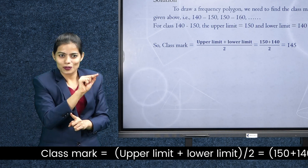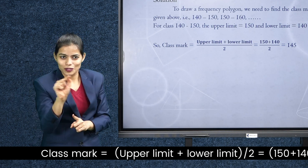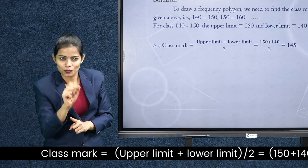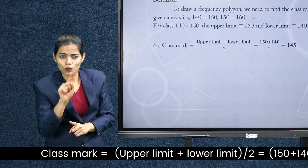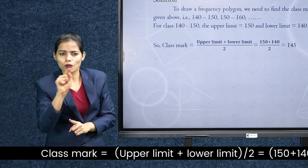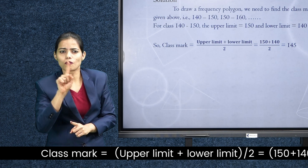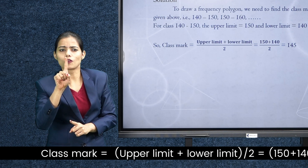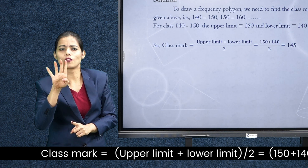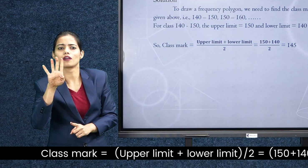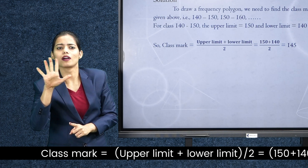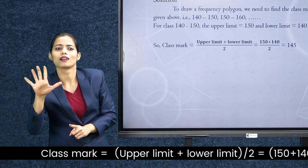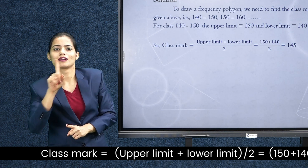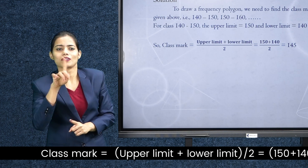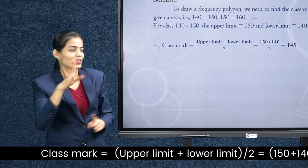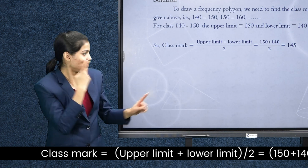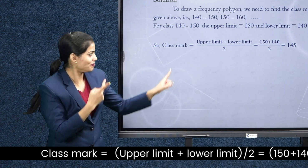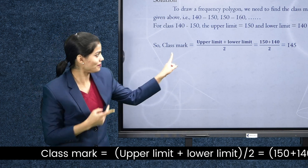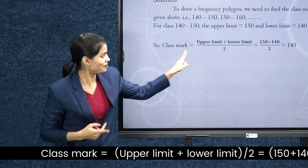by 2 is equal to 145.